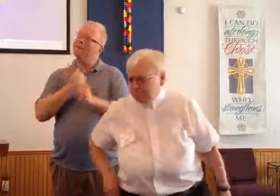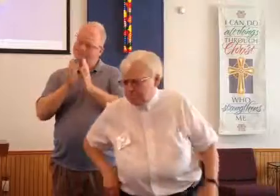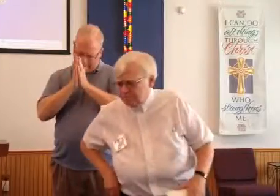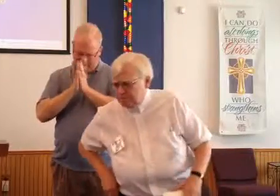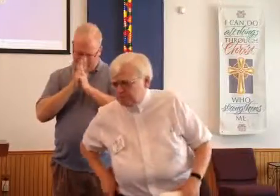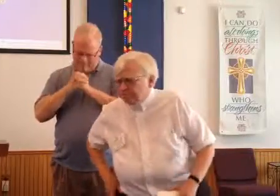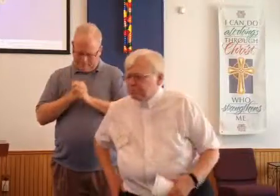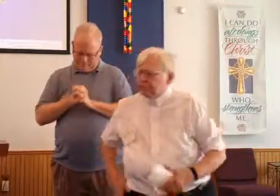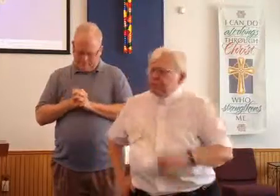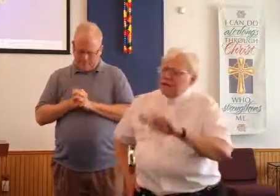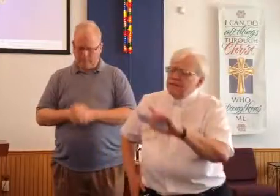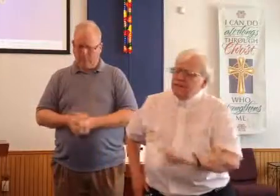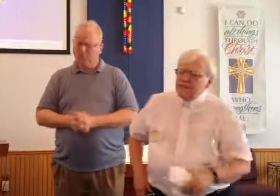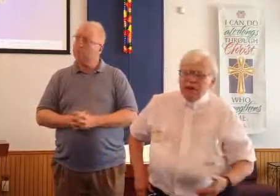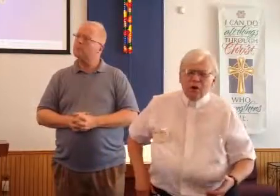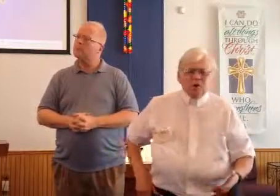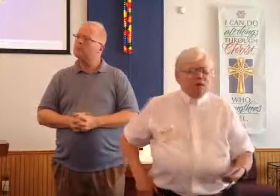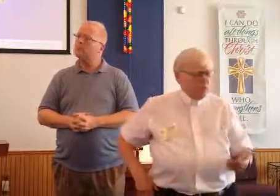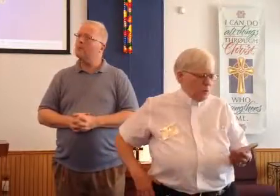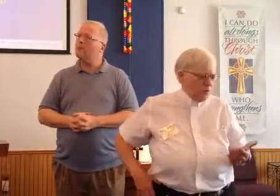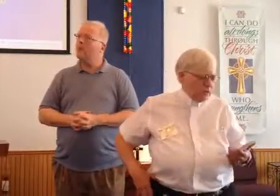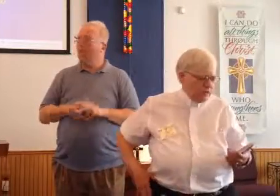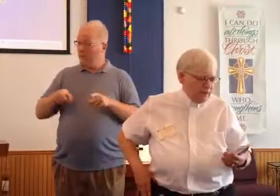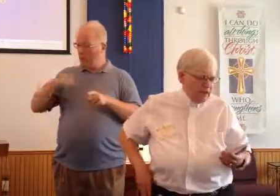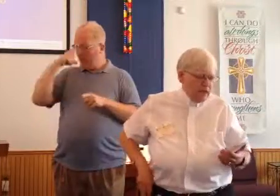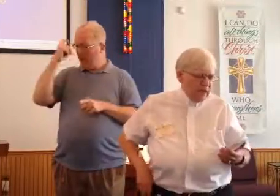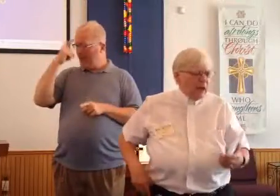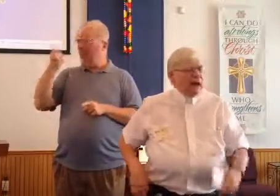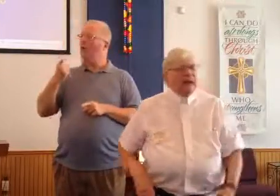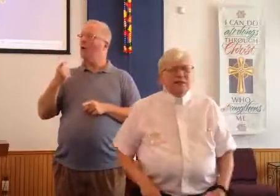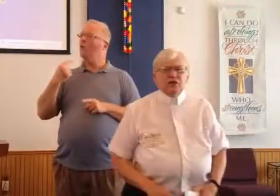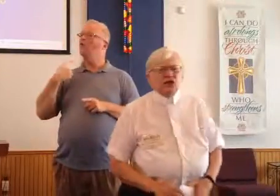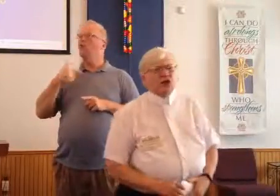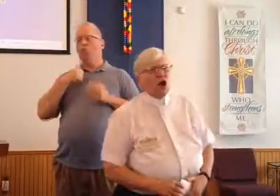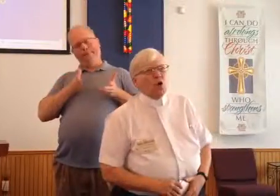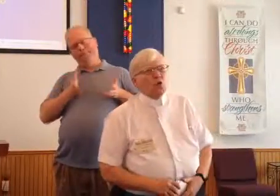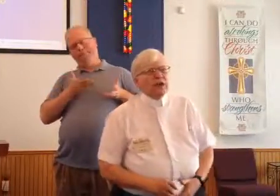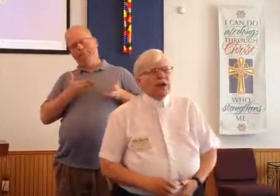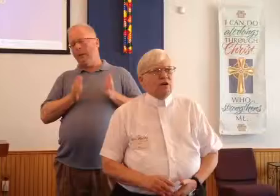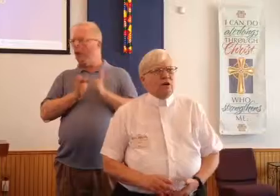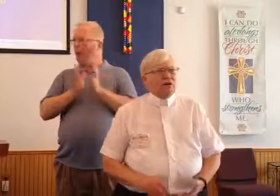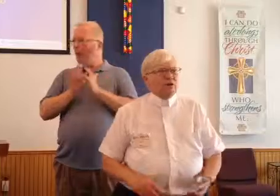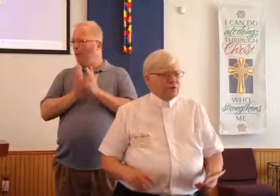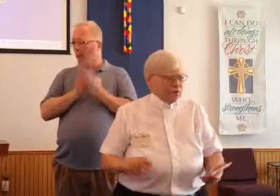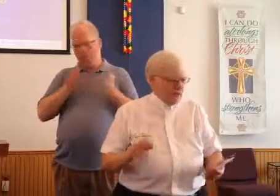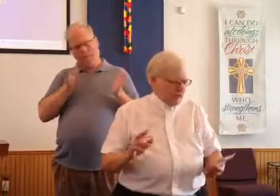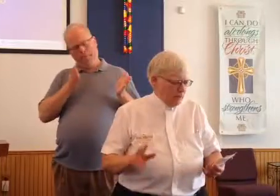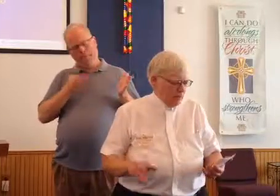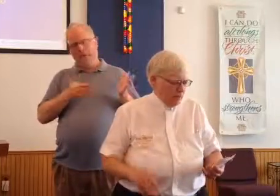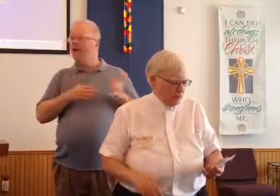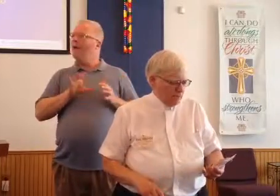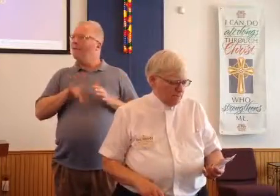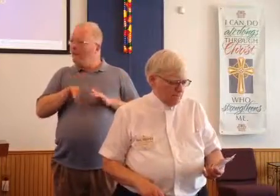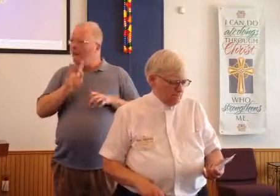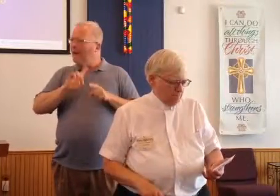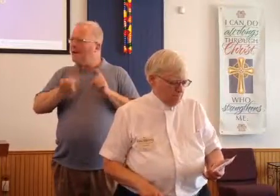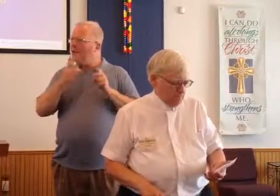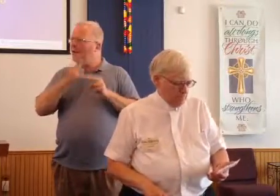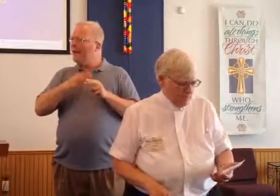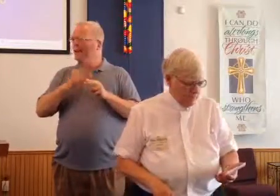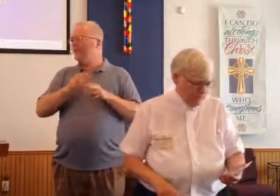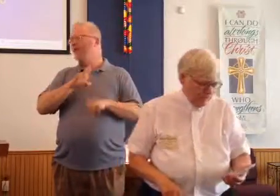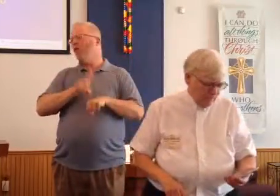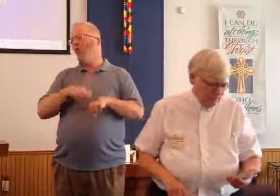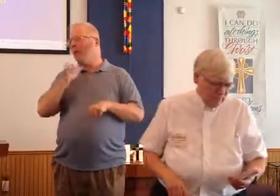So, this summer we're exploring some of the lesser-known characters in the Bible.